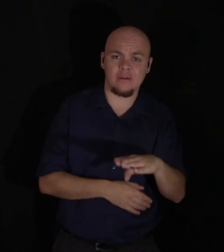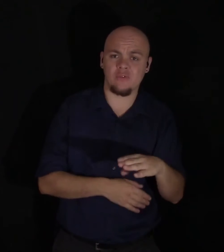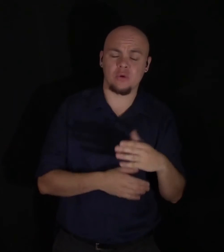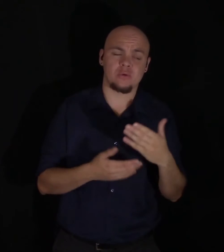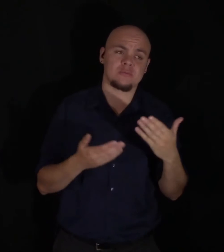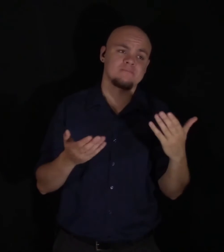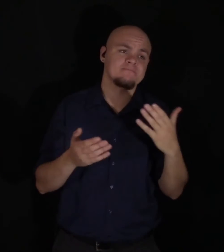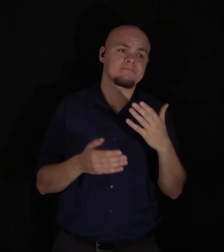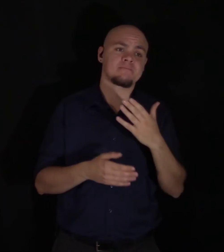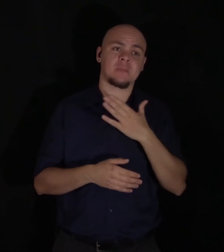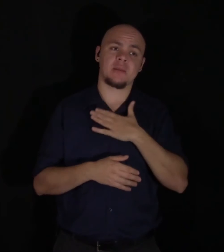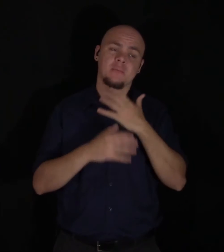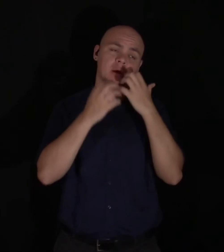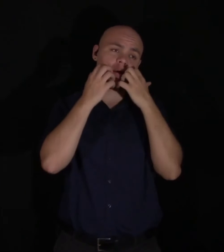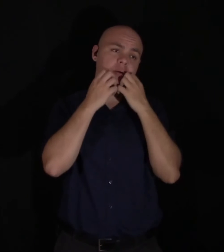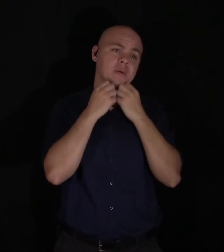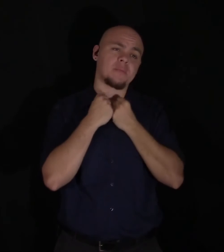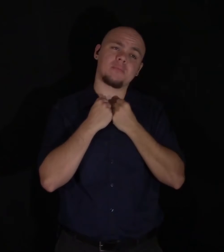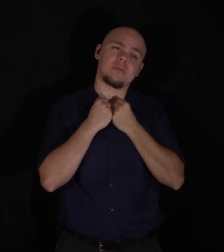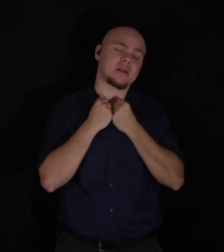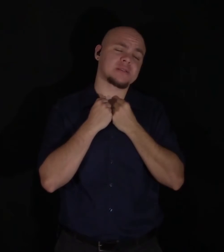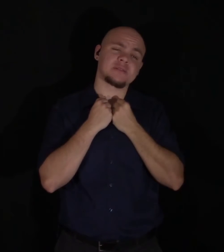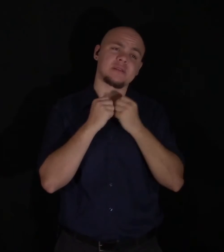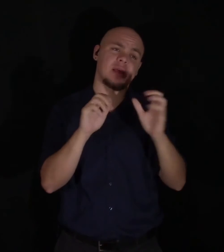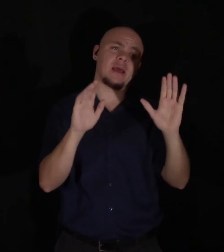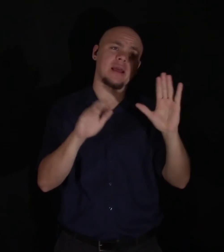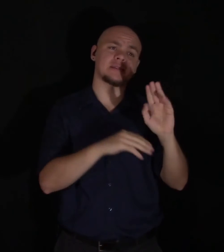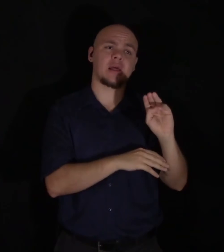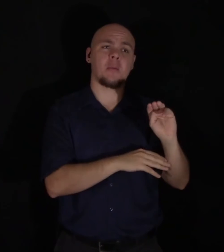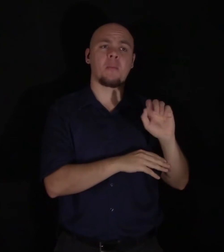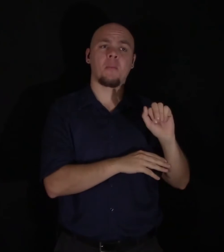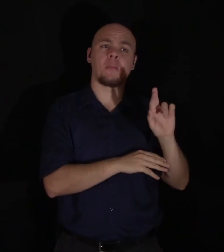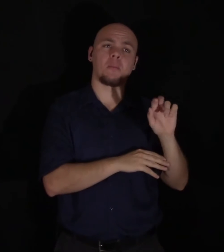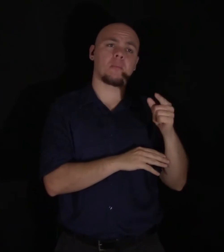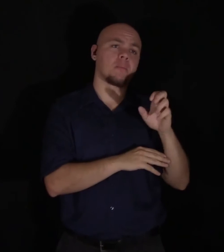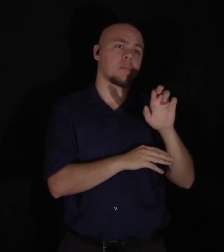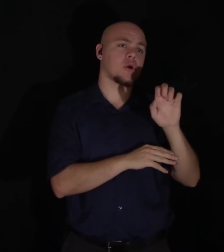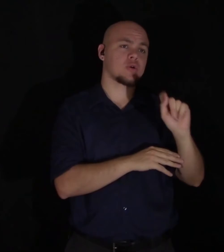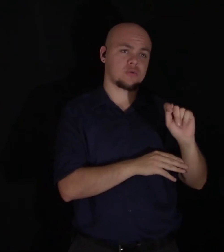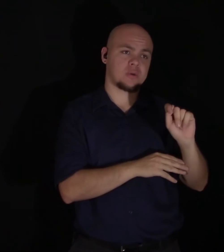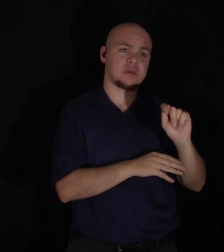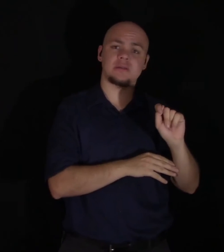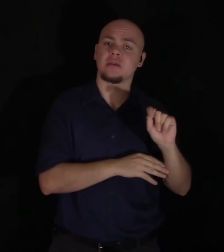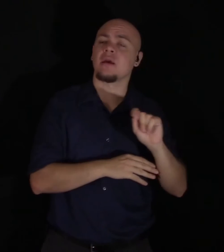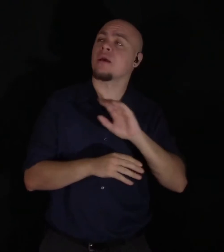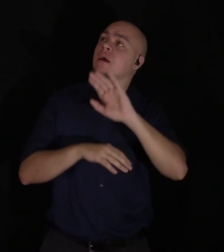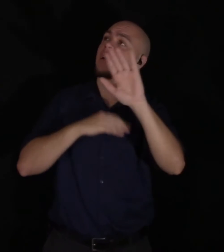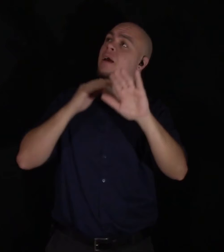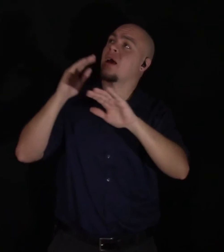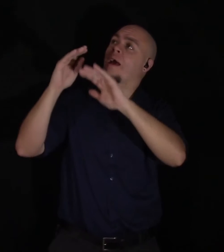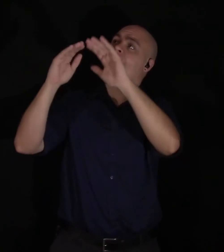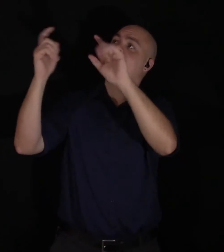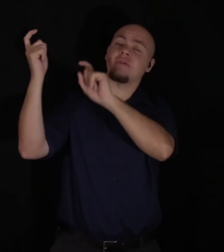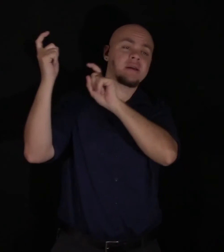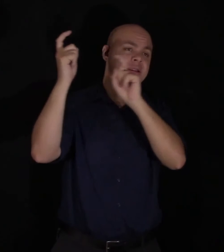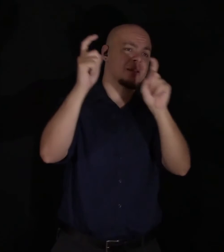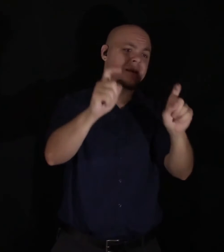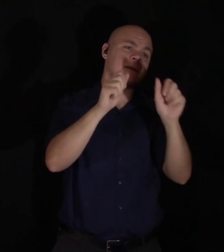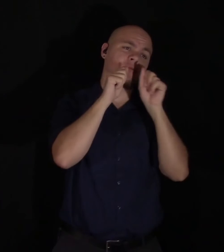Farewell, my dear, excellent Margaret. Heaven shower down blessings on you, and save